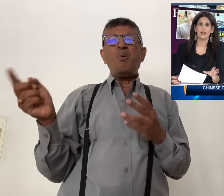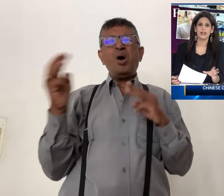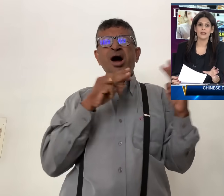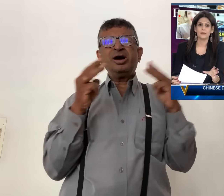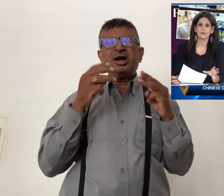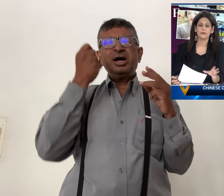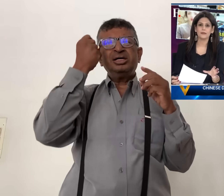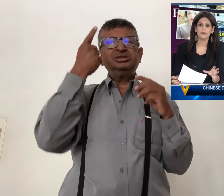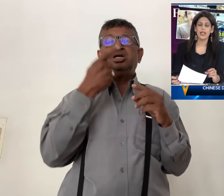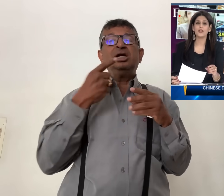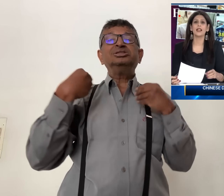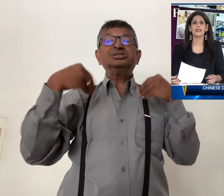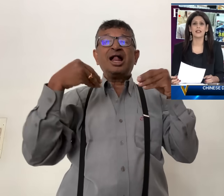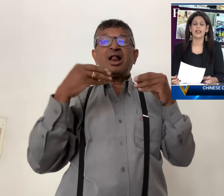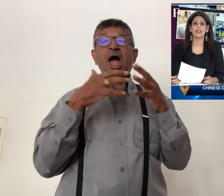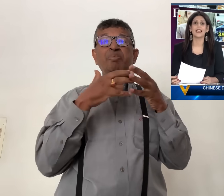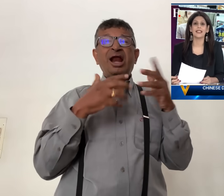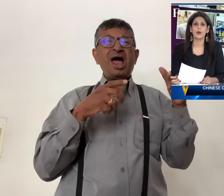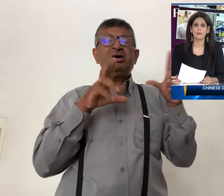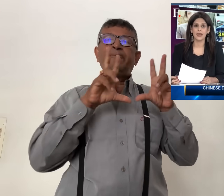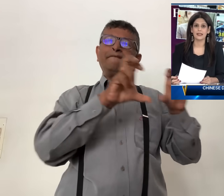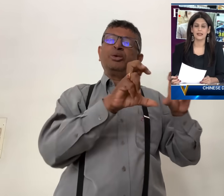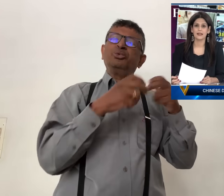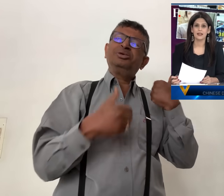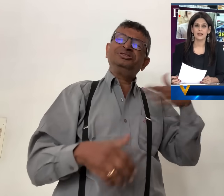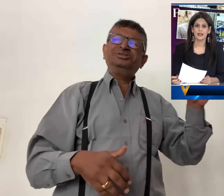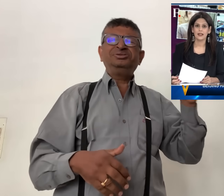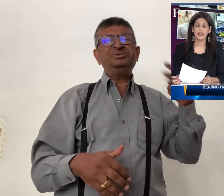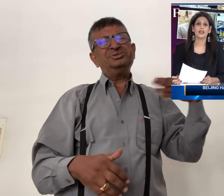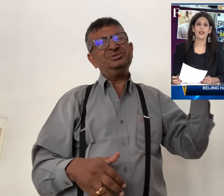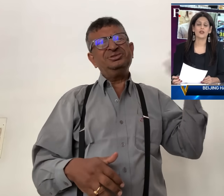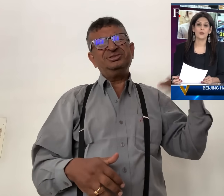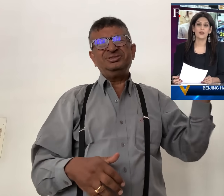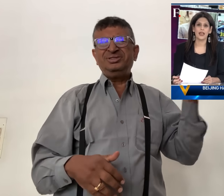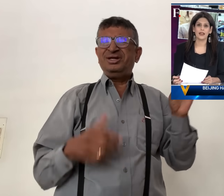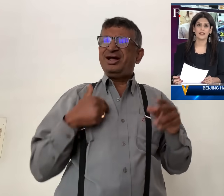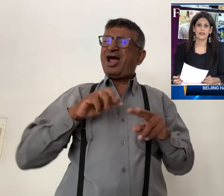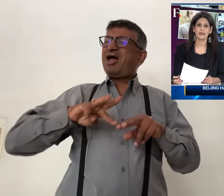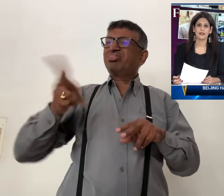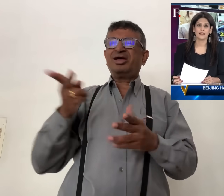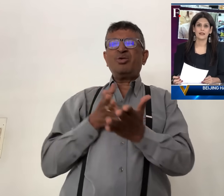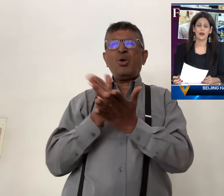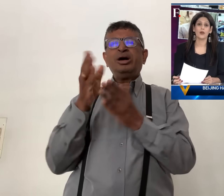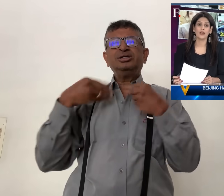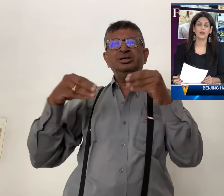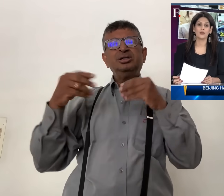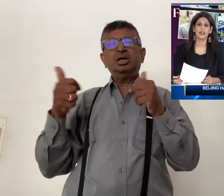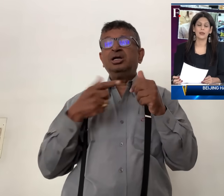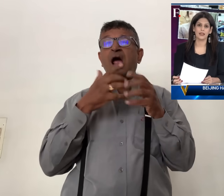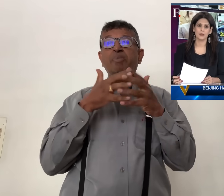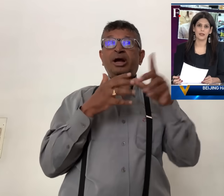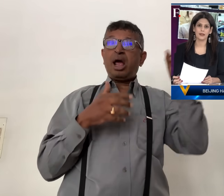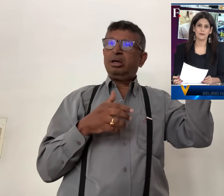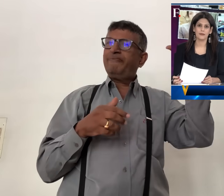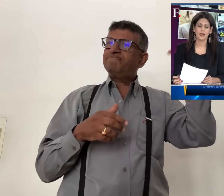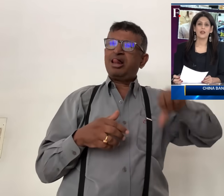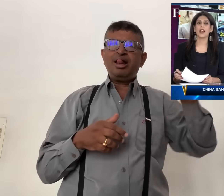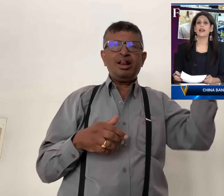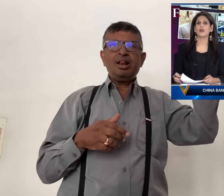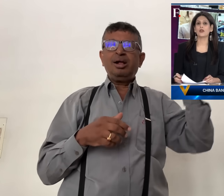planes. And China Southern Airlines, 81 planes. These are China's top 3 airlines. Now, Boeing could be losing them as customers. China is also